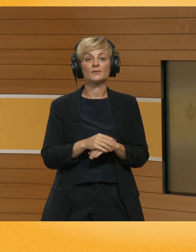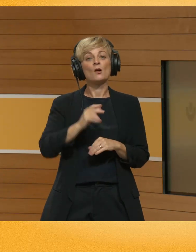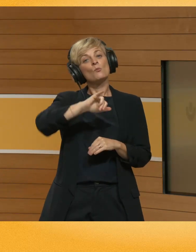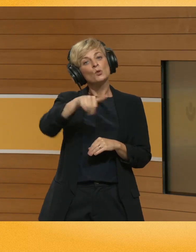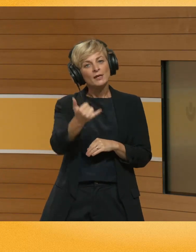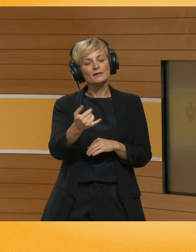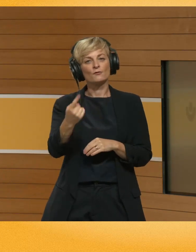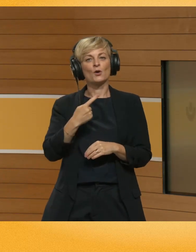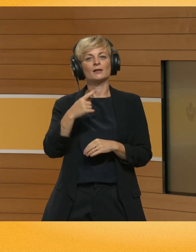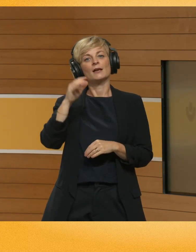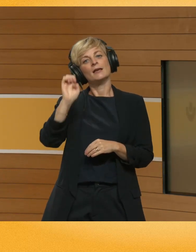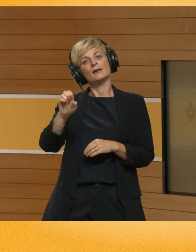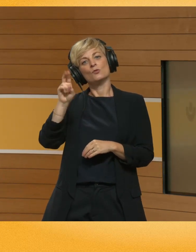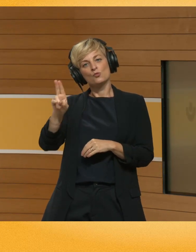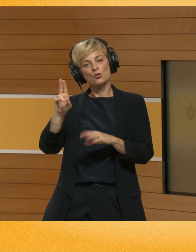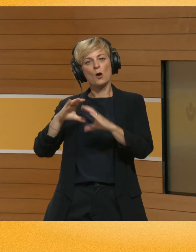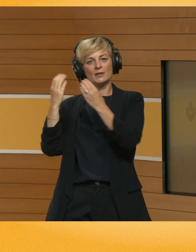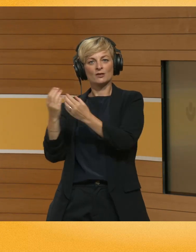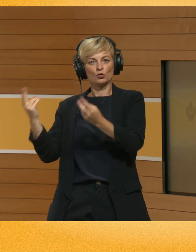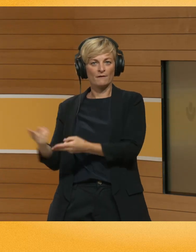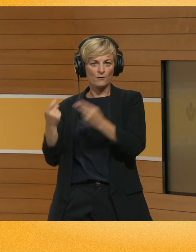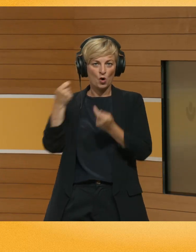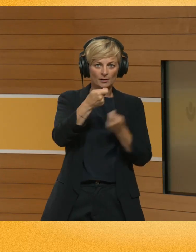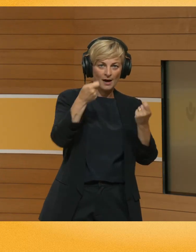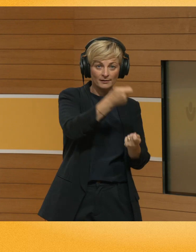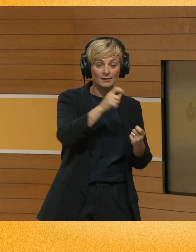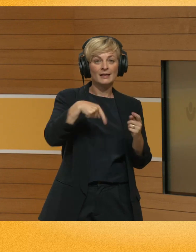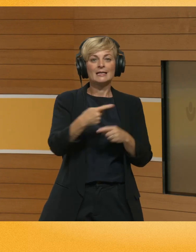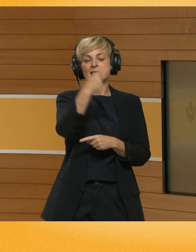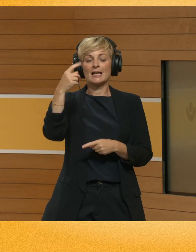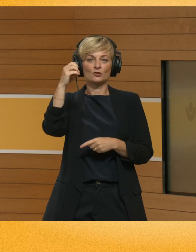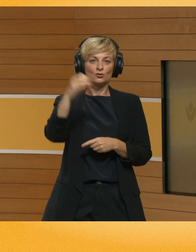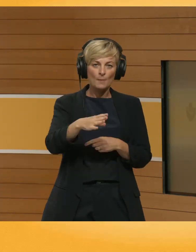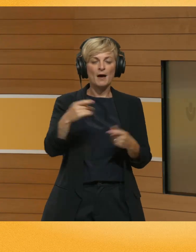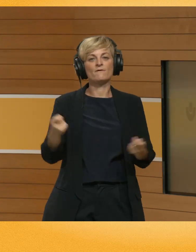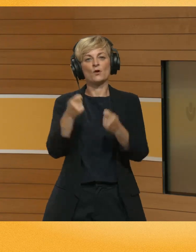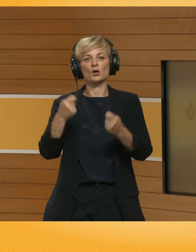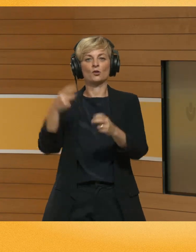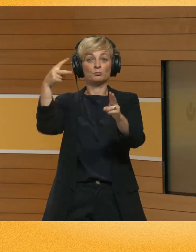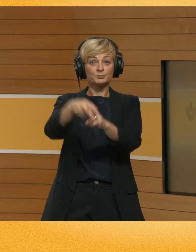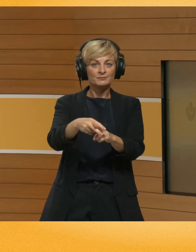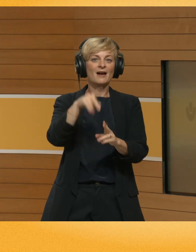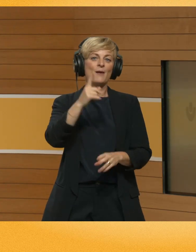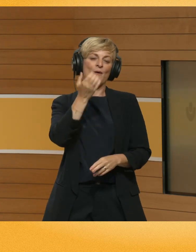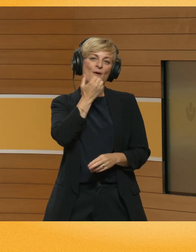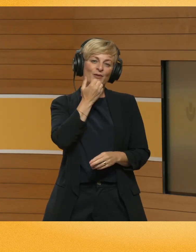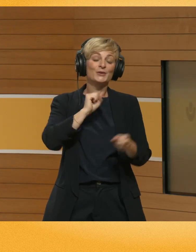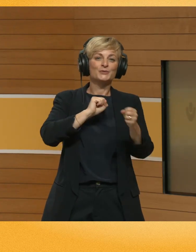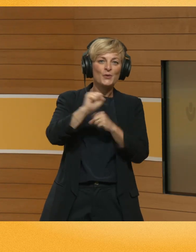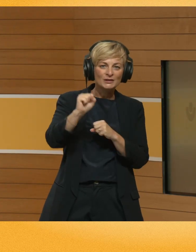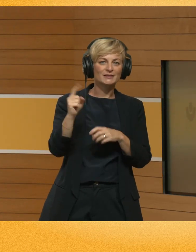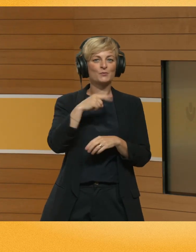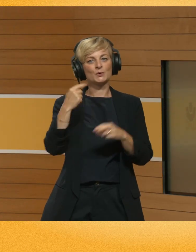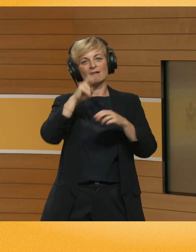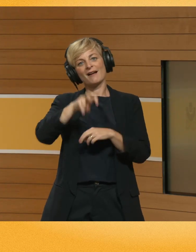funding period will end in summer next year, but of course we hope that our hospitals will continue to work on their